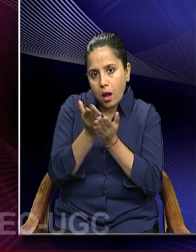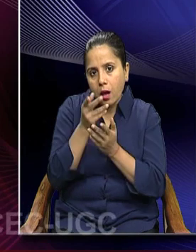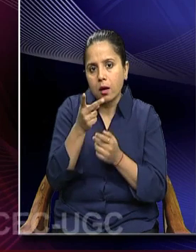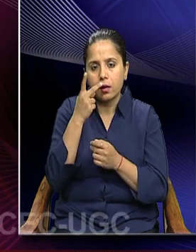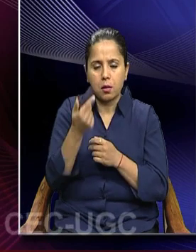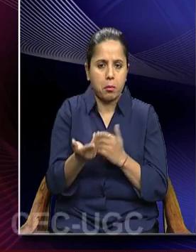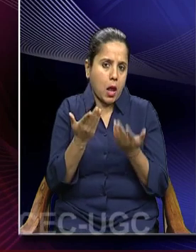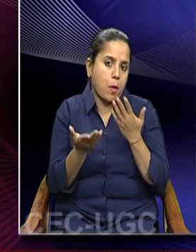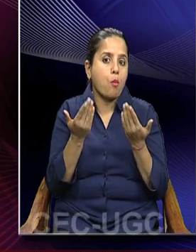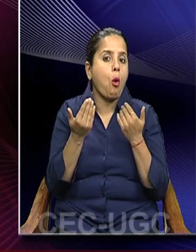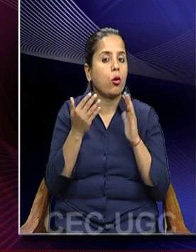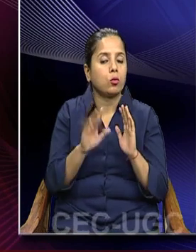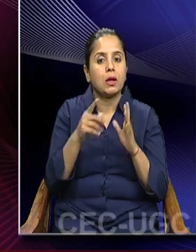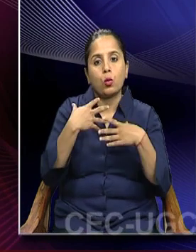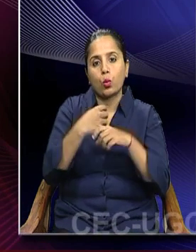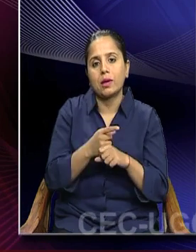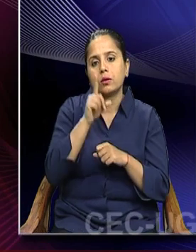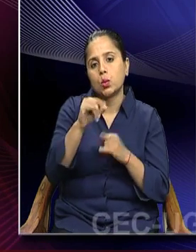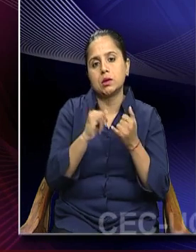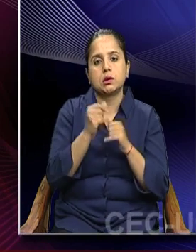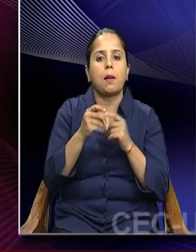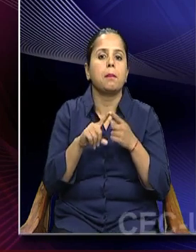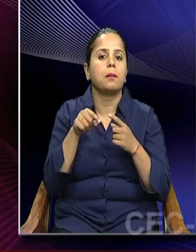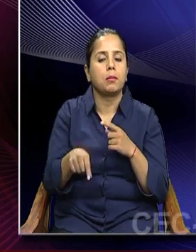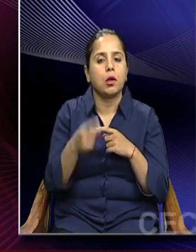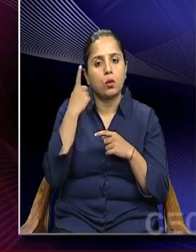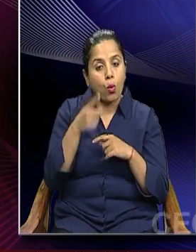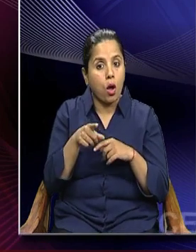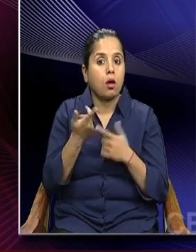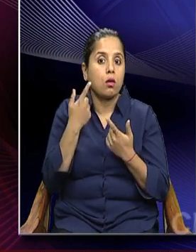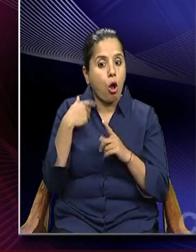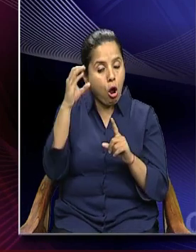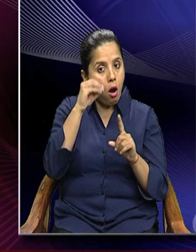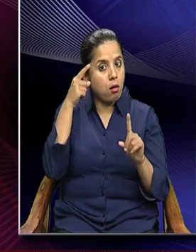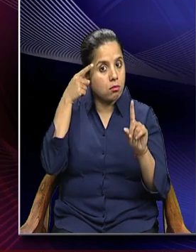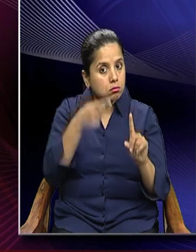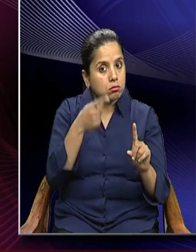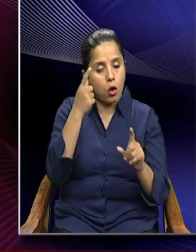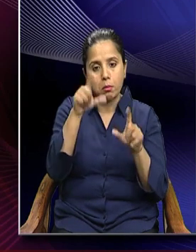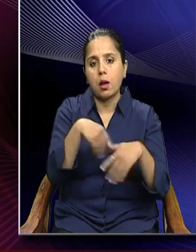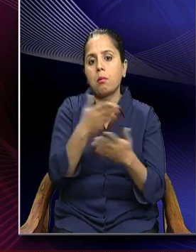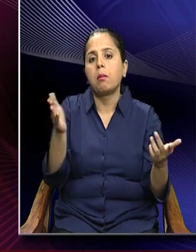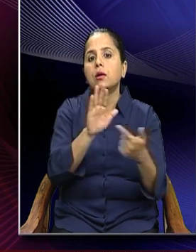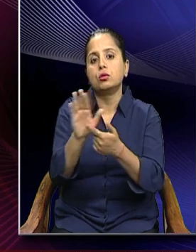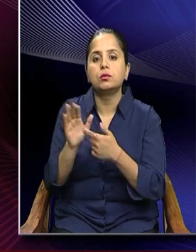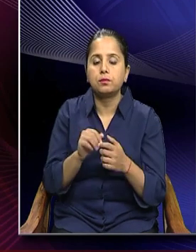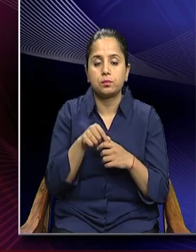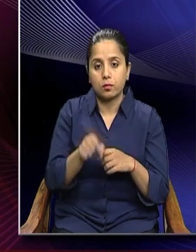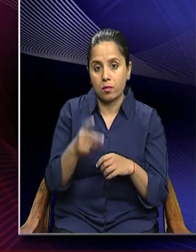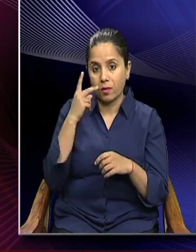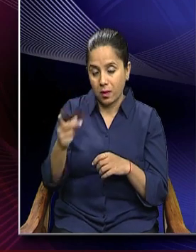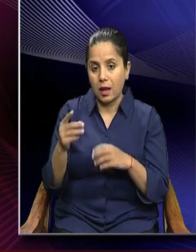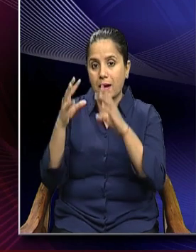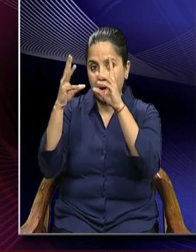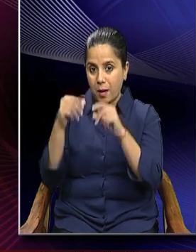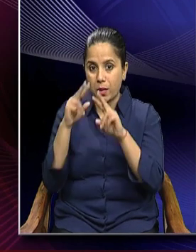it possible to create a sample that is an objective depiction of the population. So, quantitative